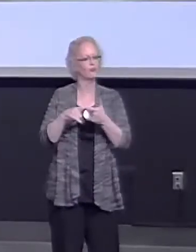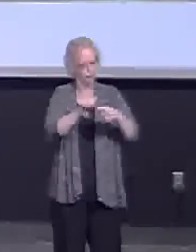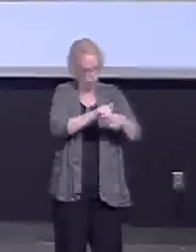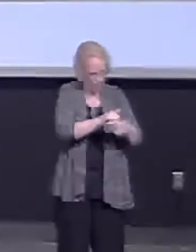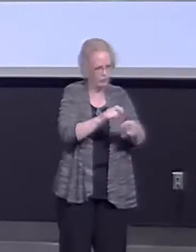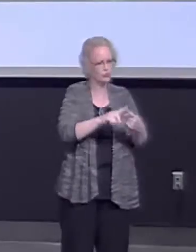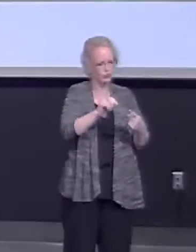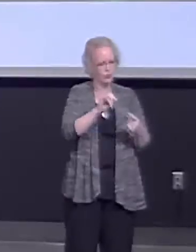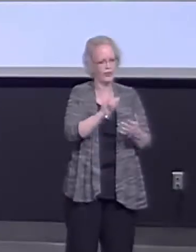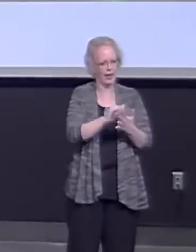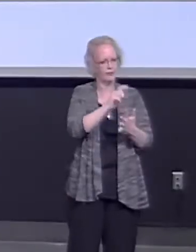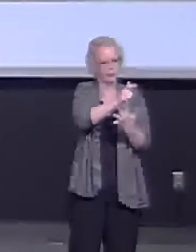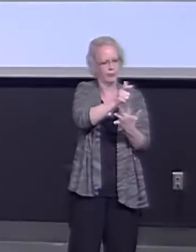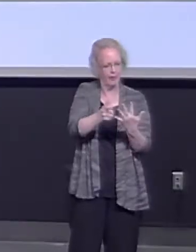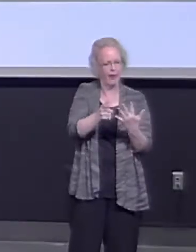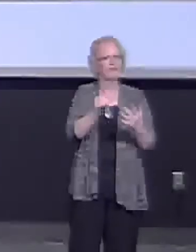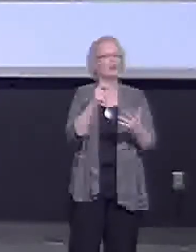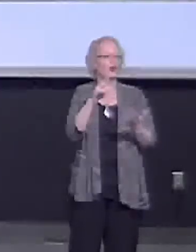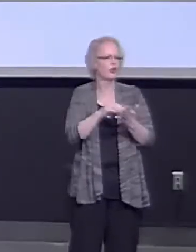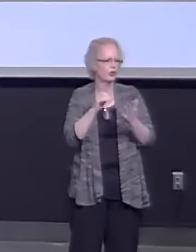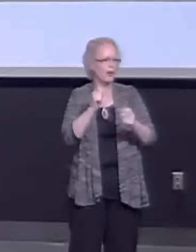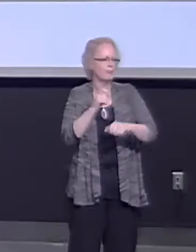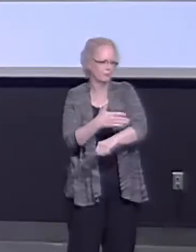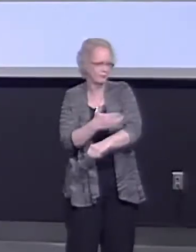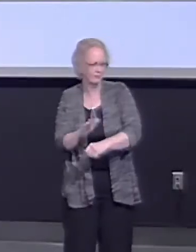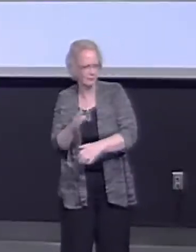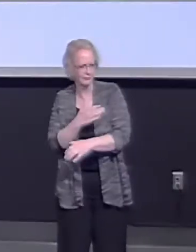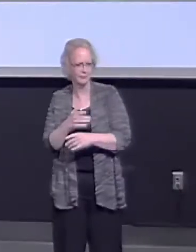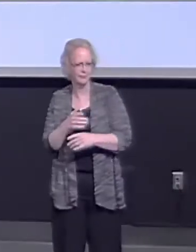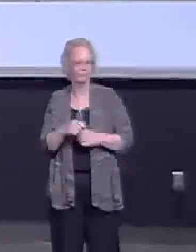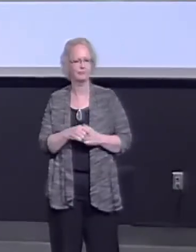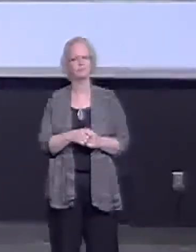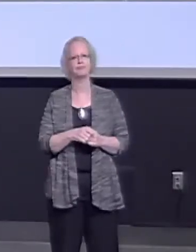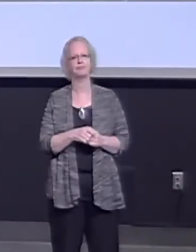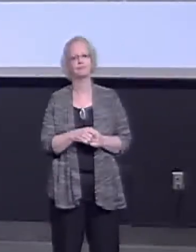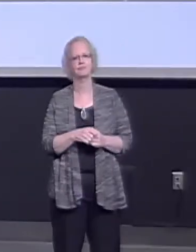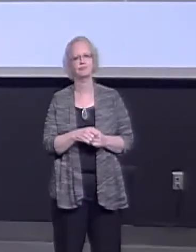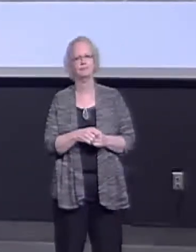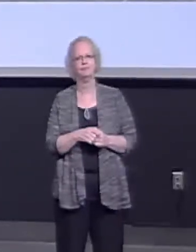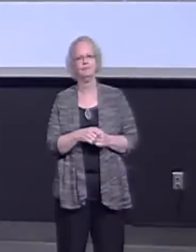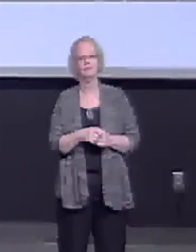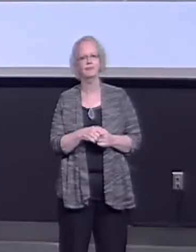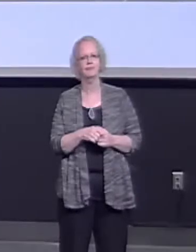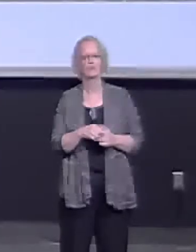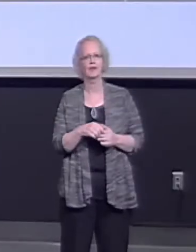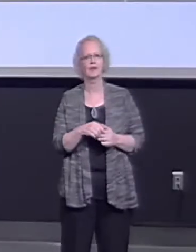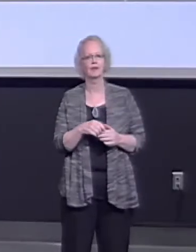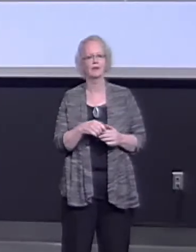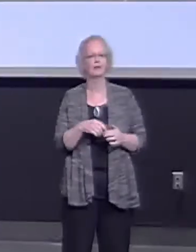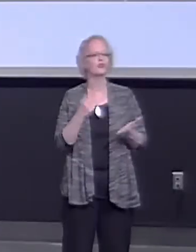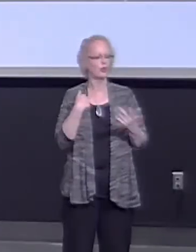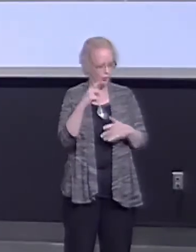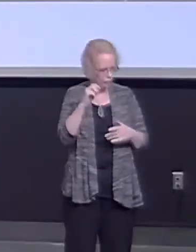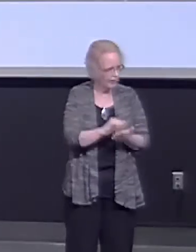sequence, and then he learns a melody that he produces. Okay? And then we do this with another